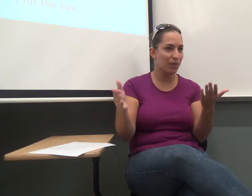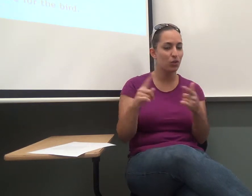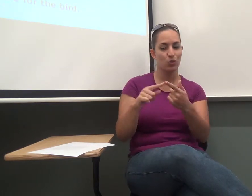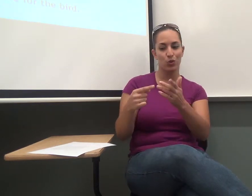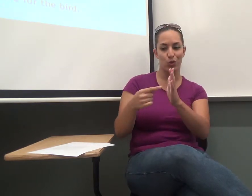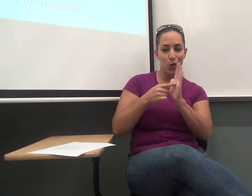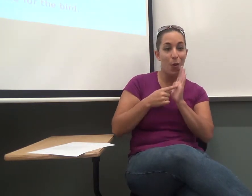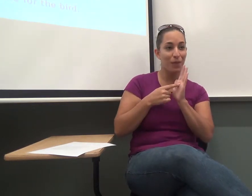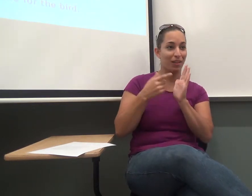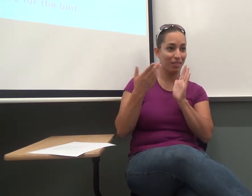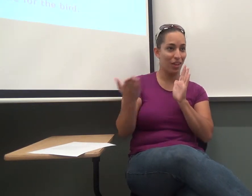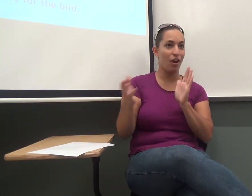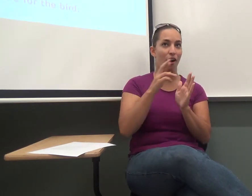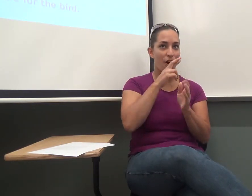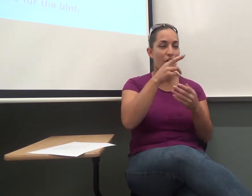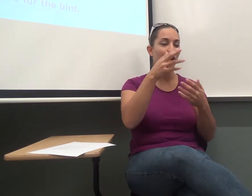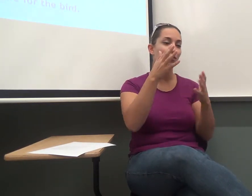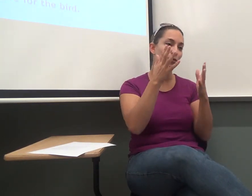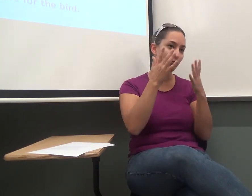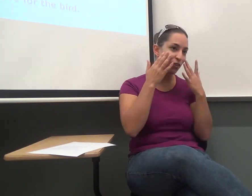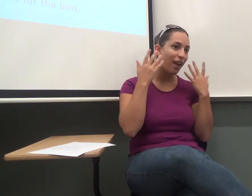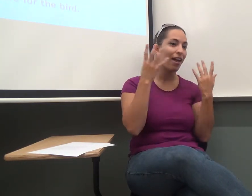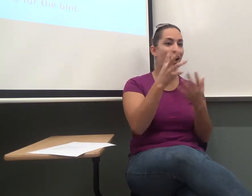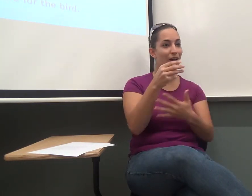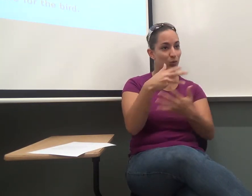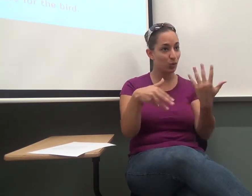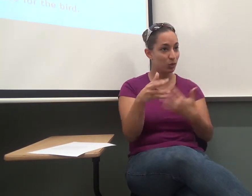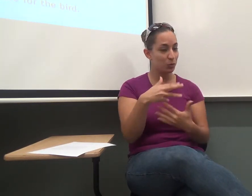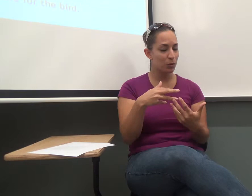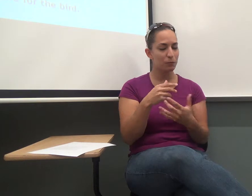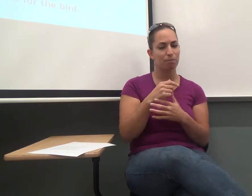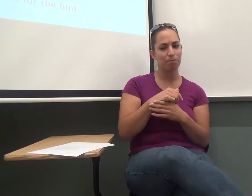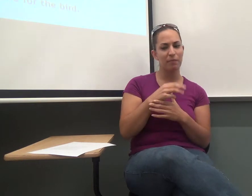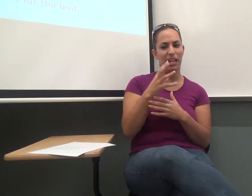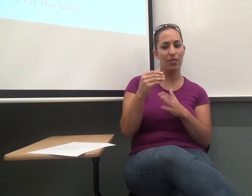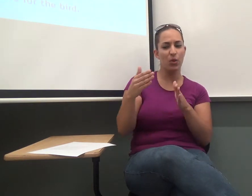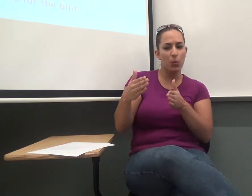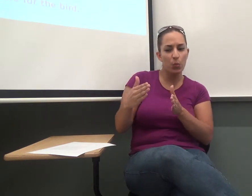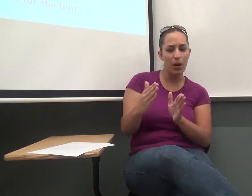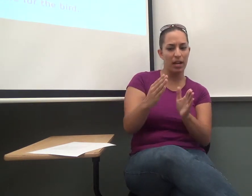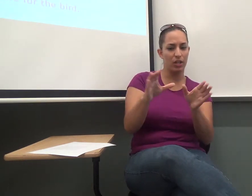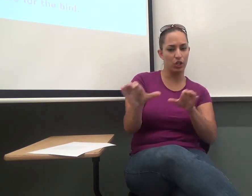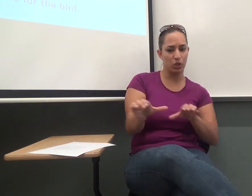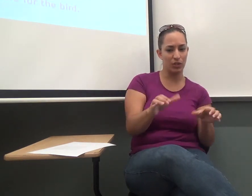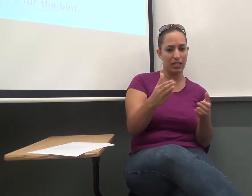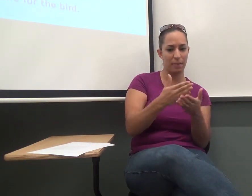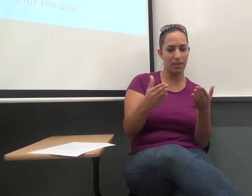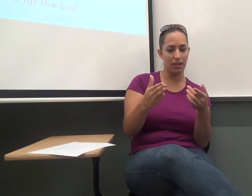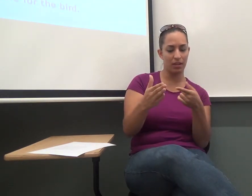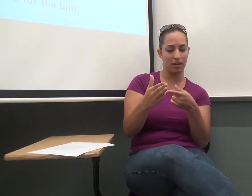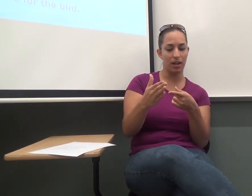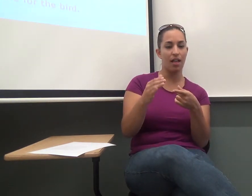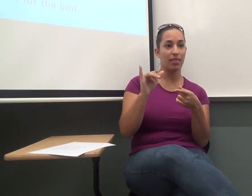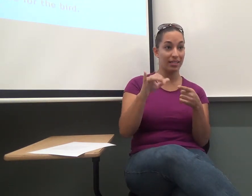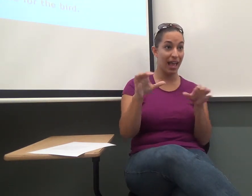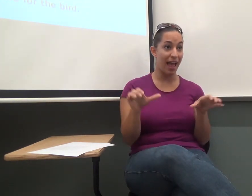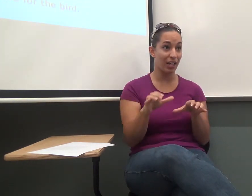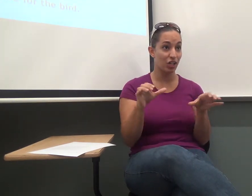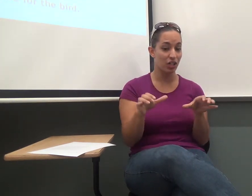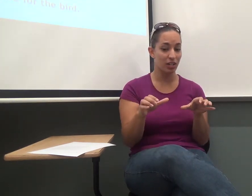are sociable and friendly. And the way that they do something, I know is an action, and that's a verb. So all of a